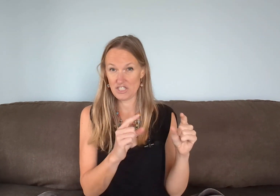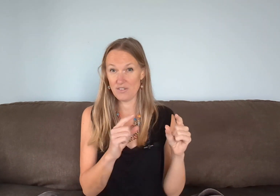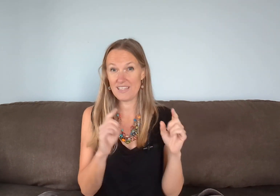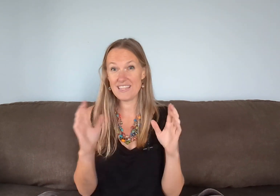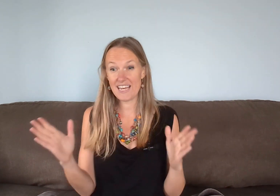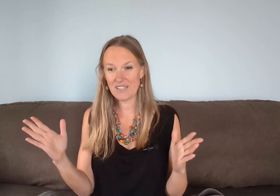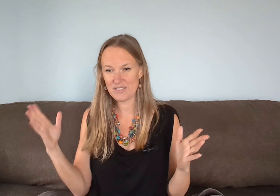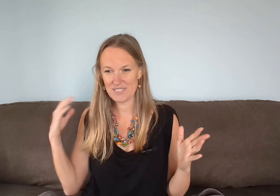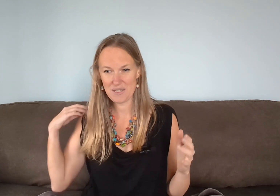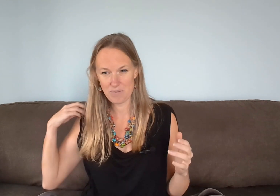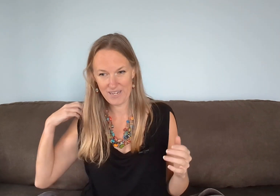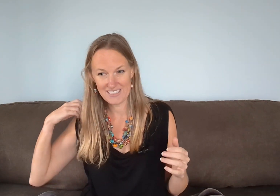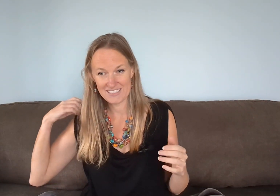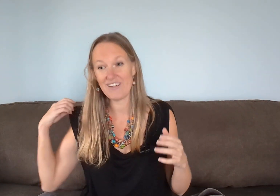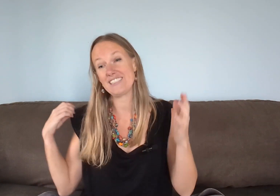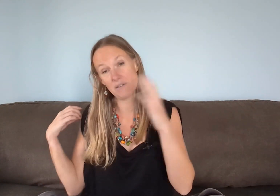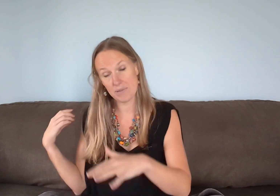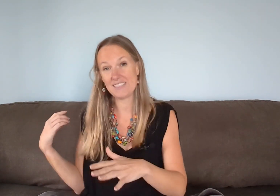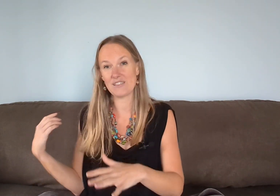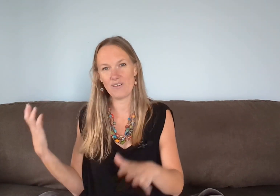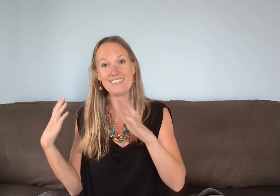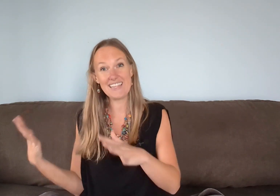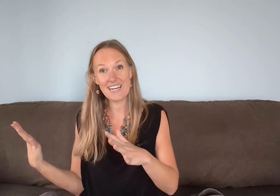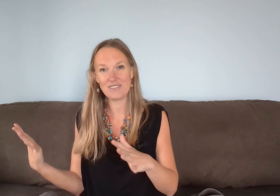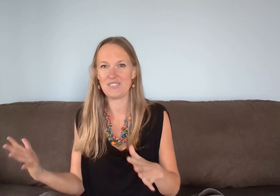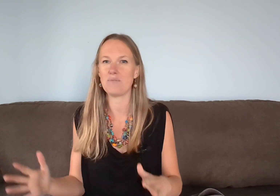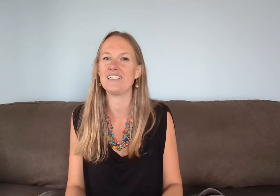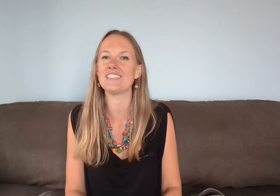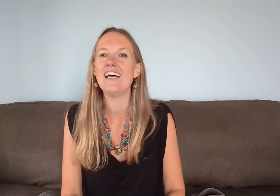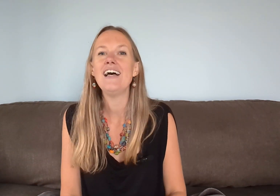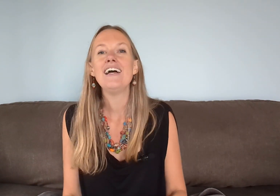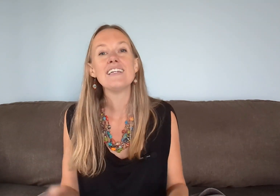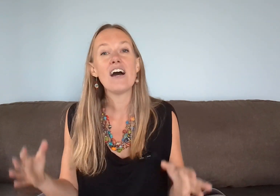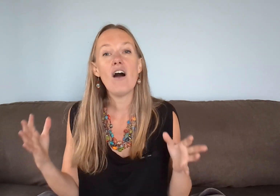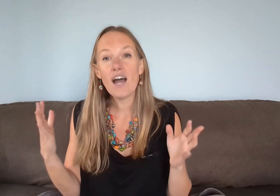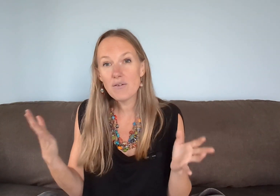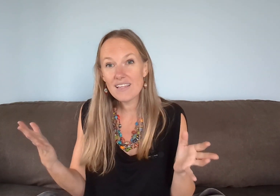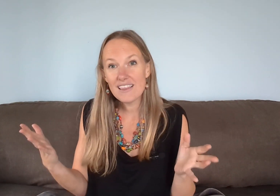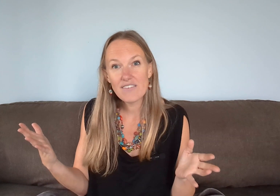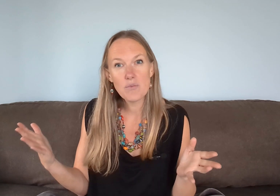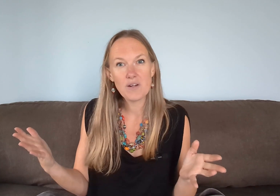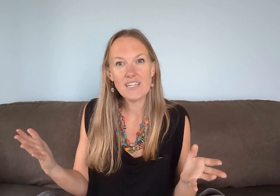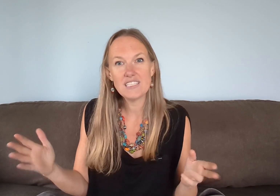2, and then it goes to the bridge, or actually repeats the chorus, and then it goes to the bridge. Now, I really love the bridge.